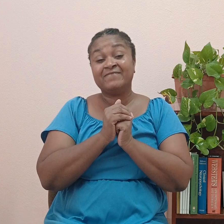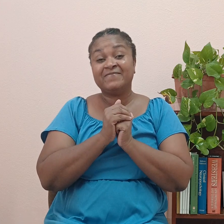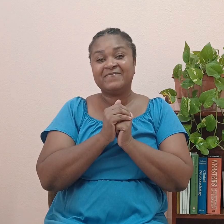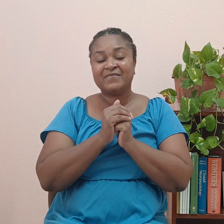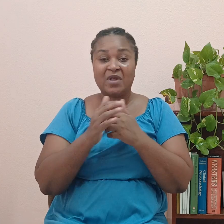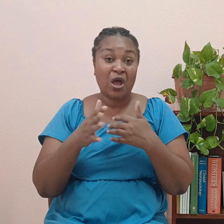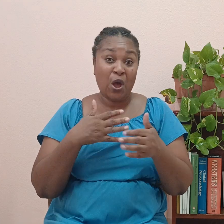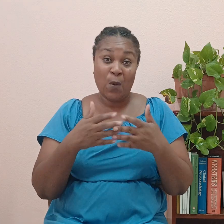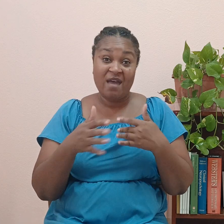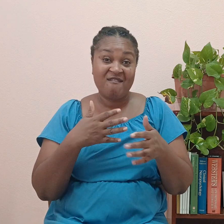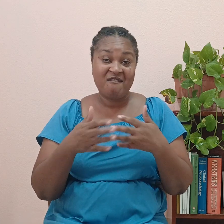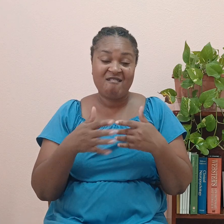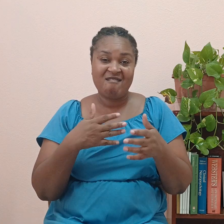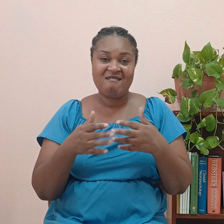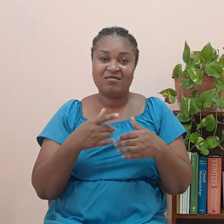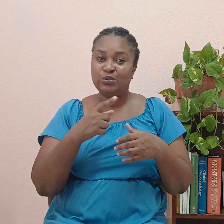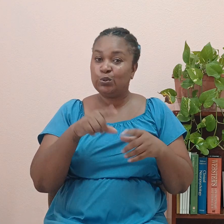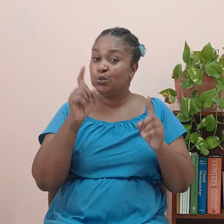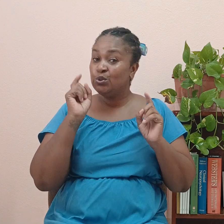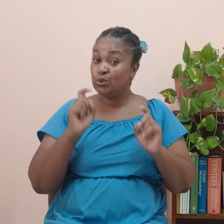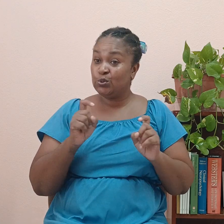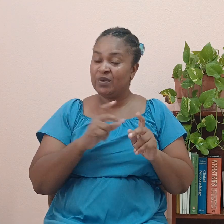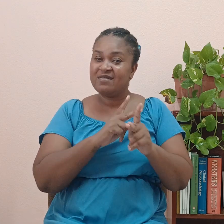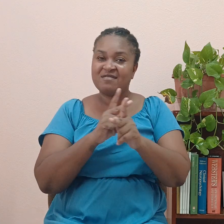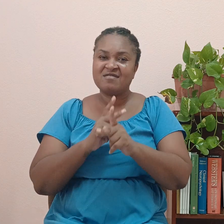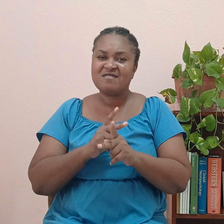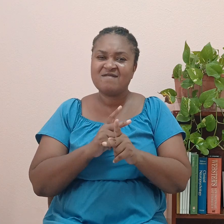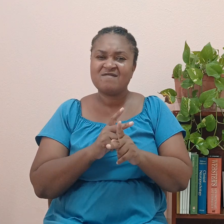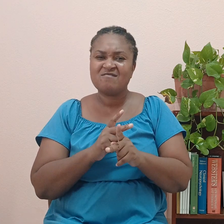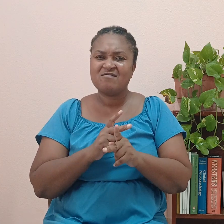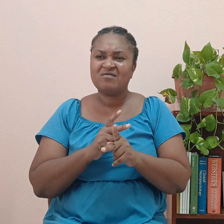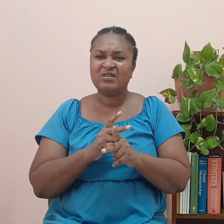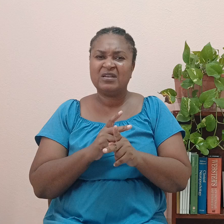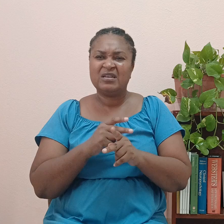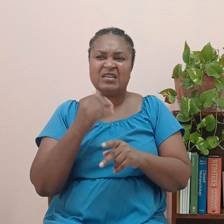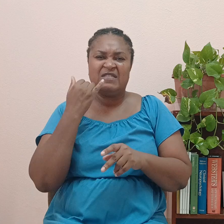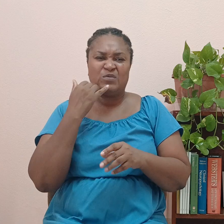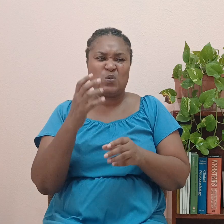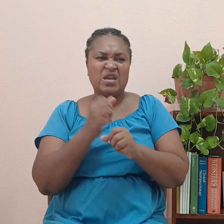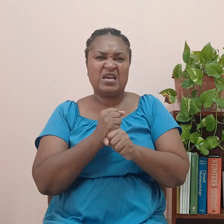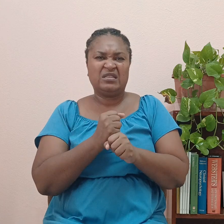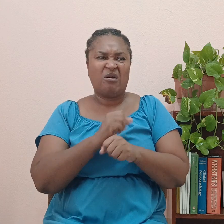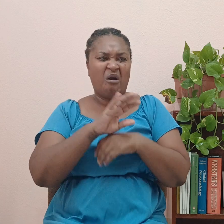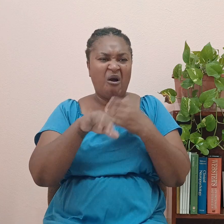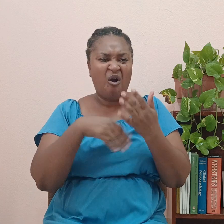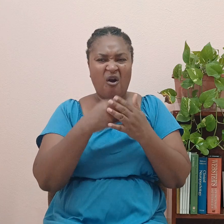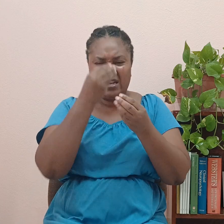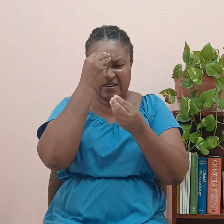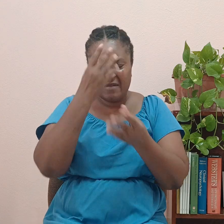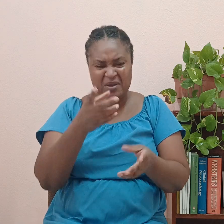However, you should be careful about getting all your information from only one source.